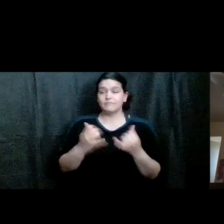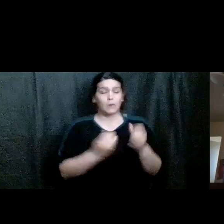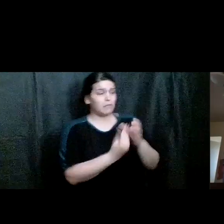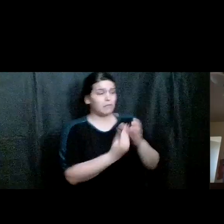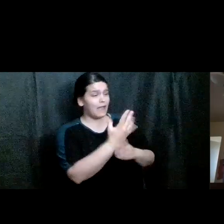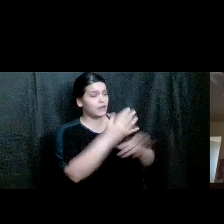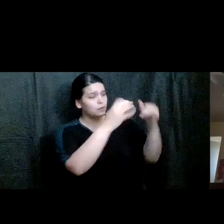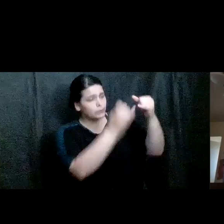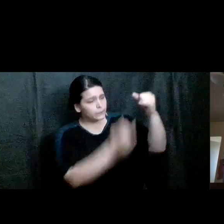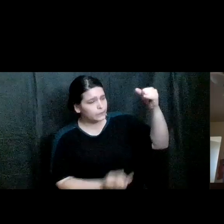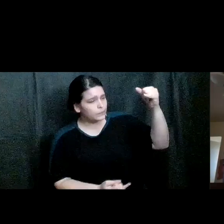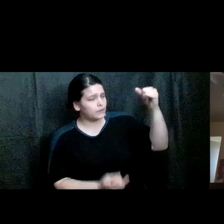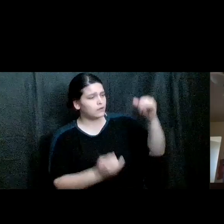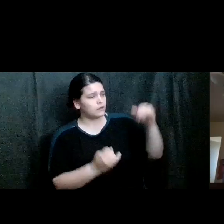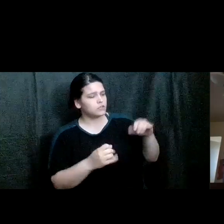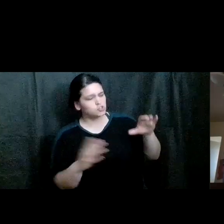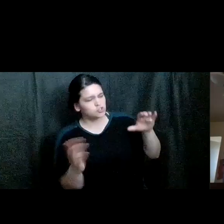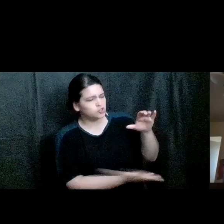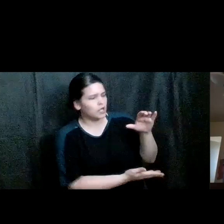stretching across